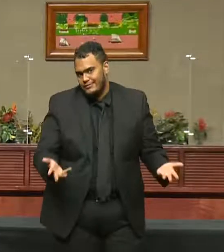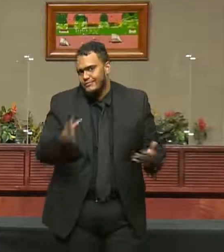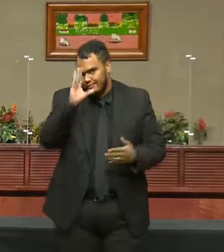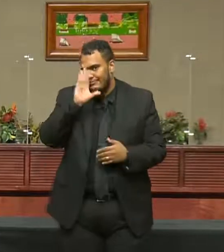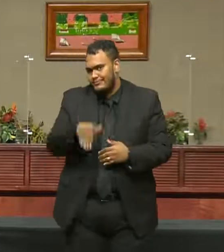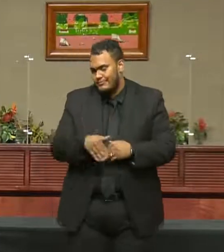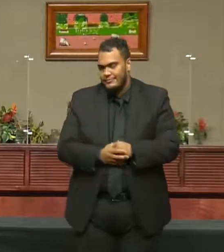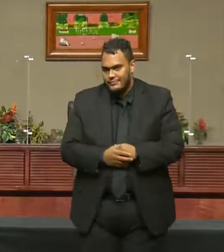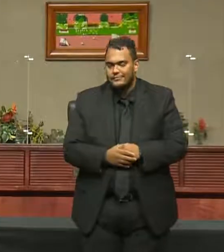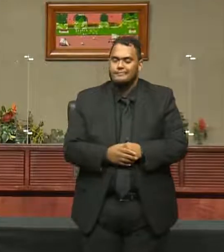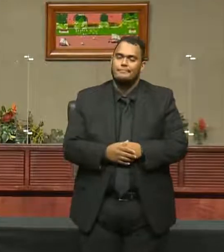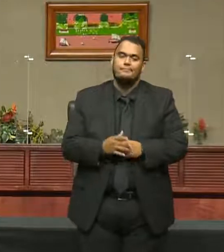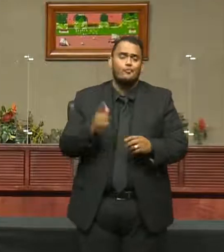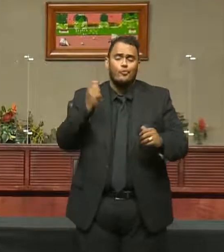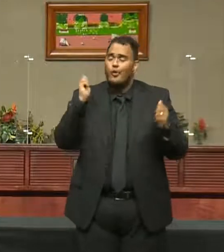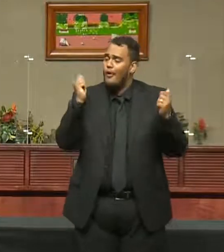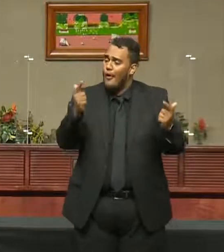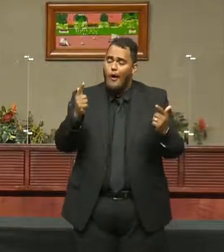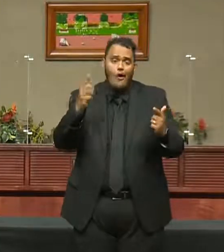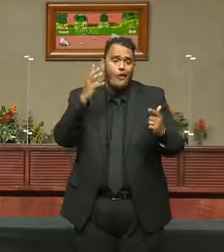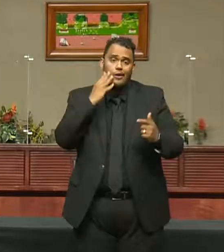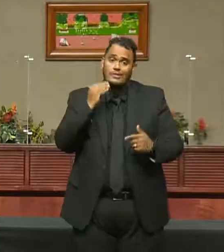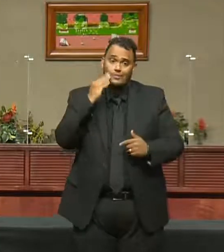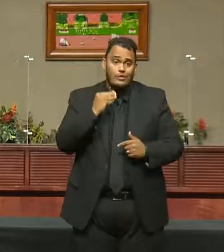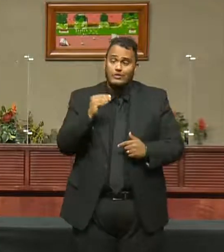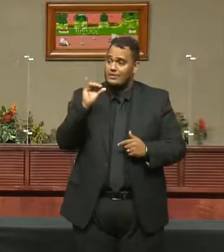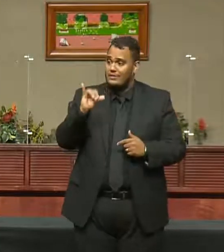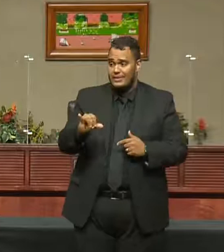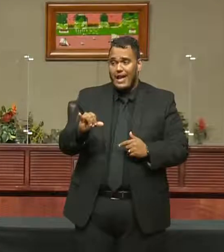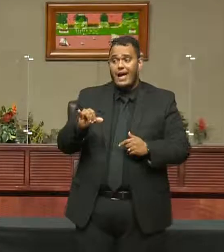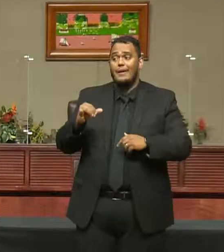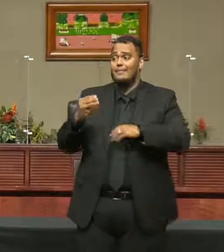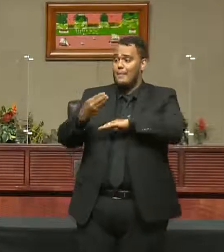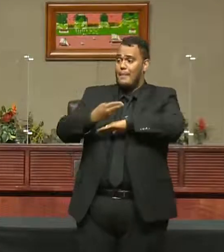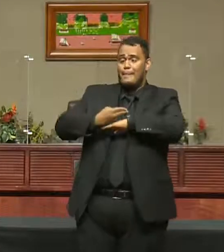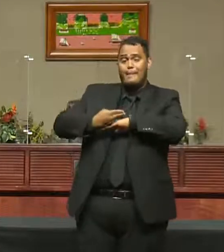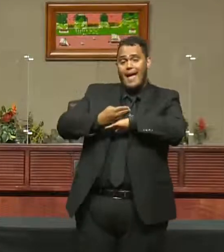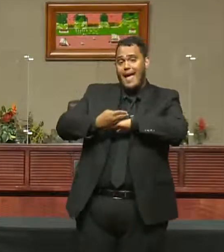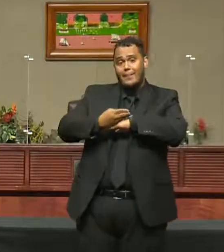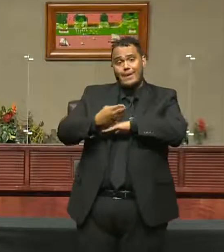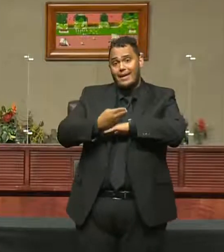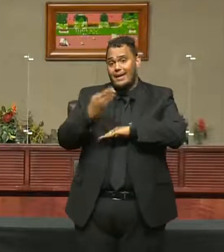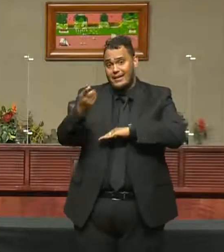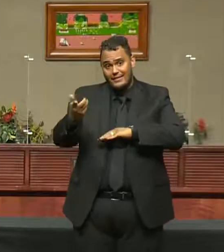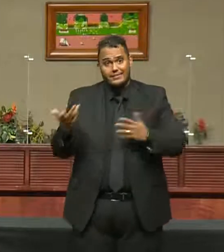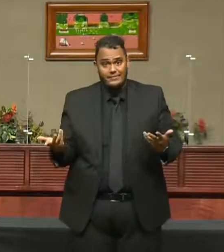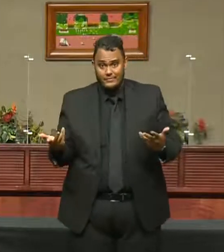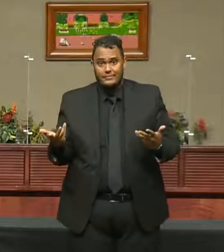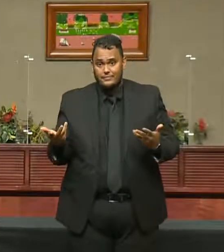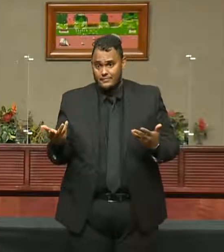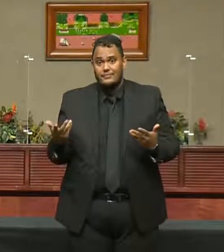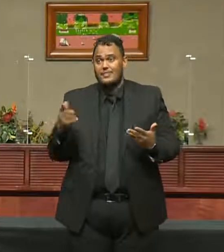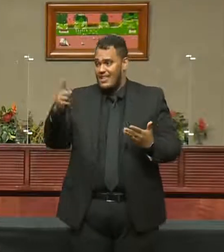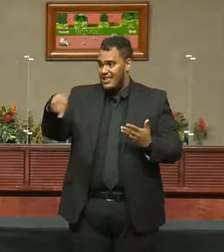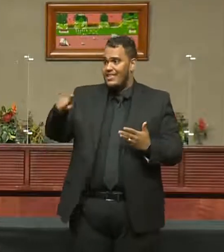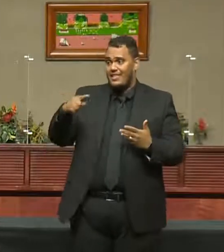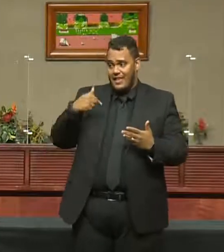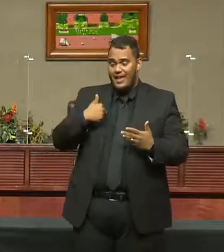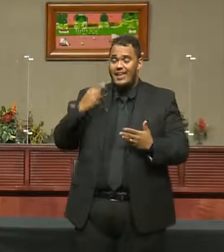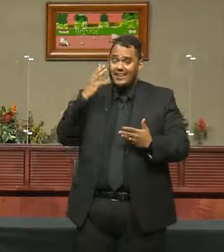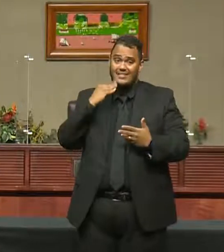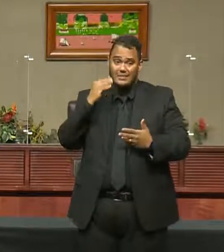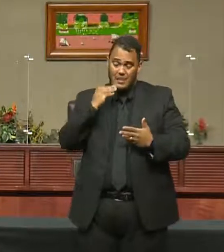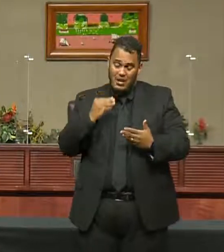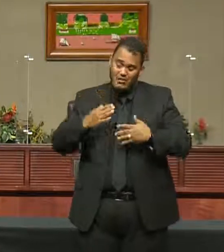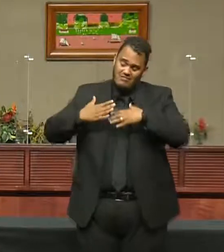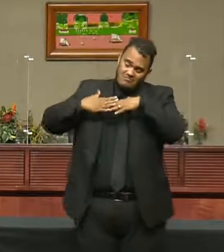crowds, and we haven't seen that in here, or at least that we have informed. But the parks are full capacity for